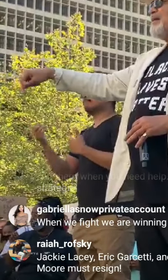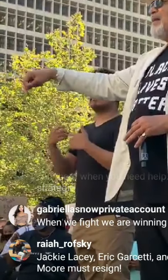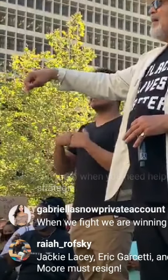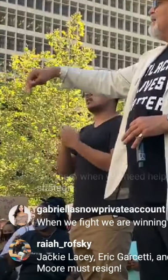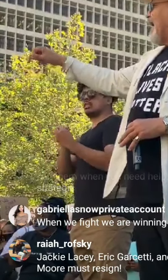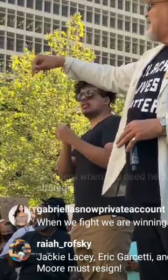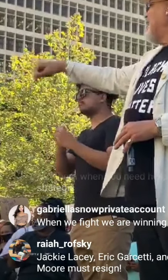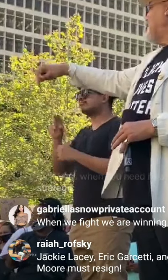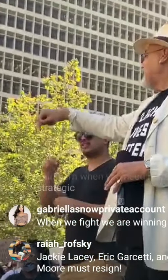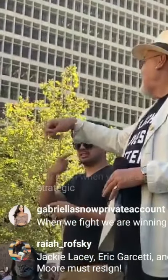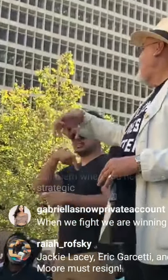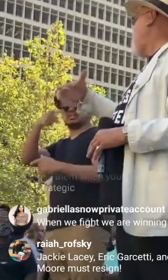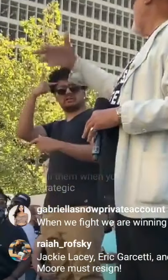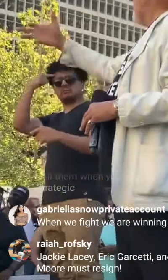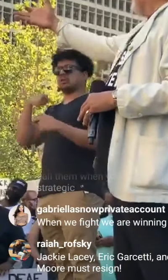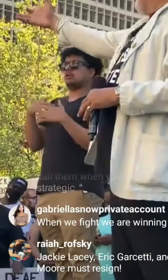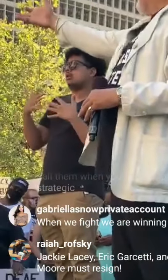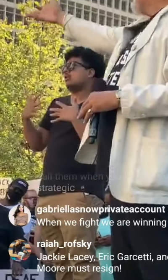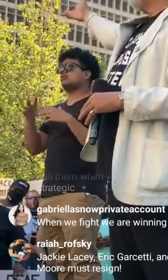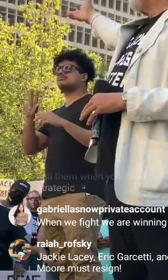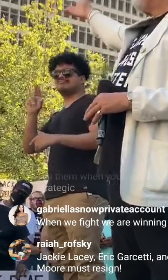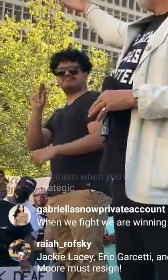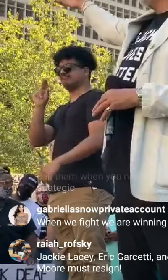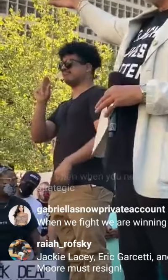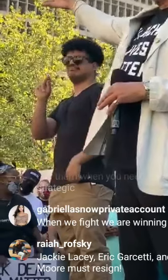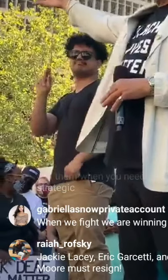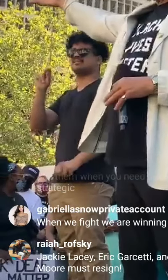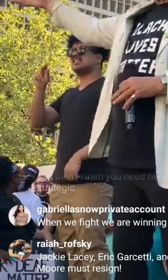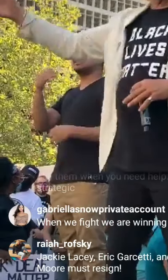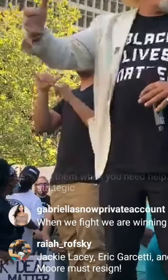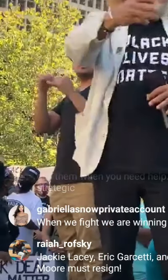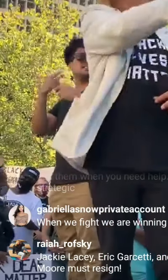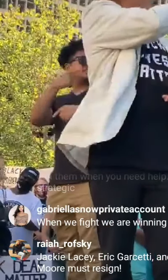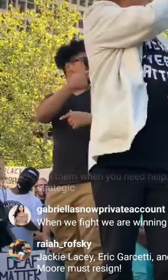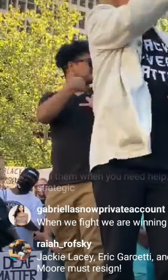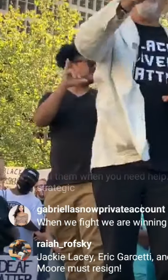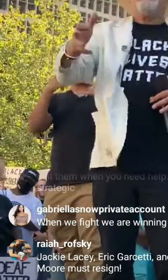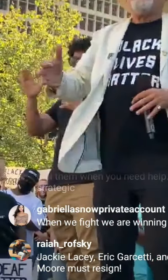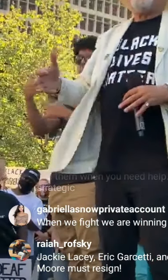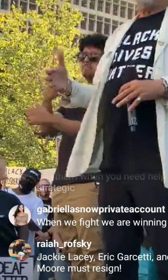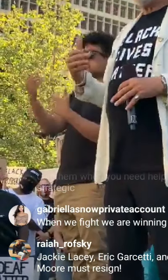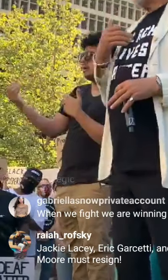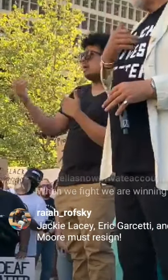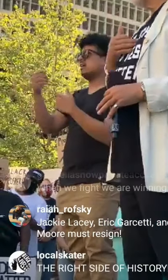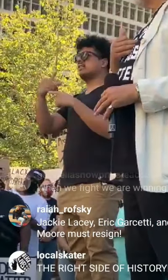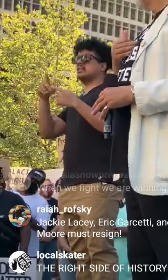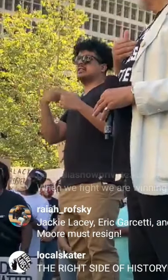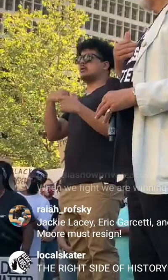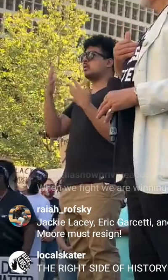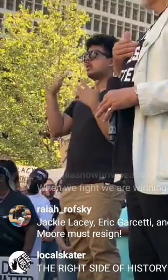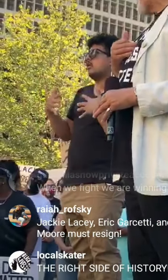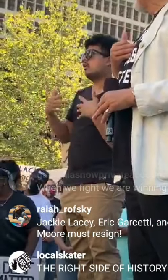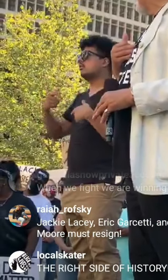us. They think that somehow or another they can do this show of force, that